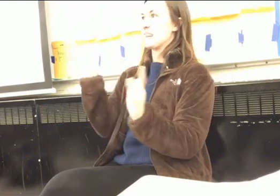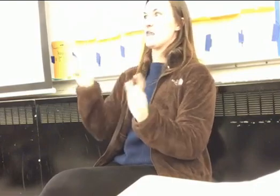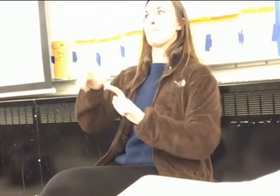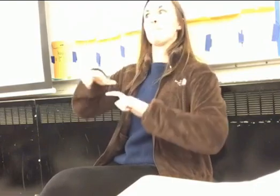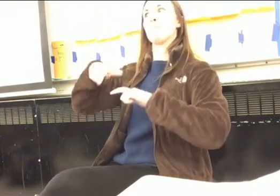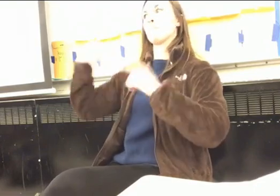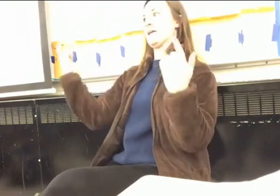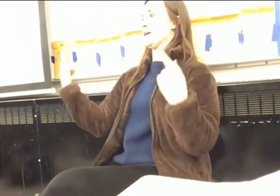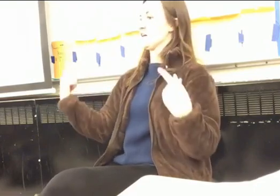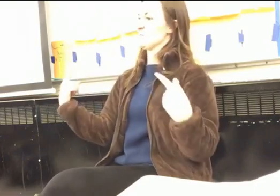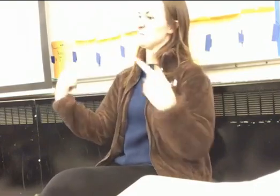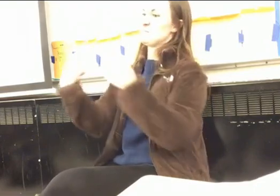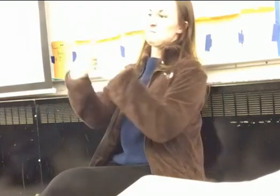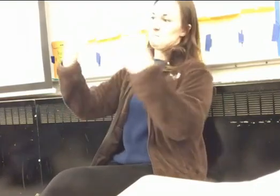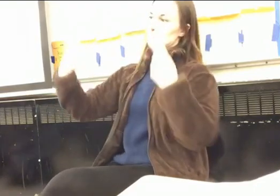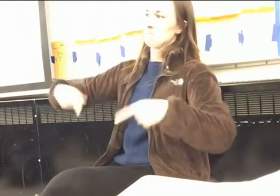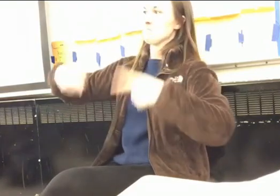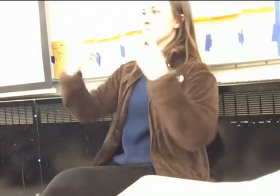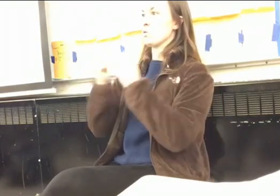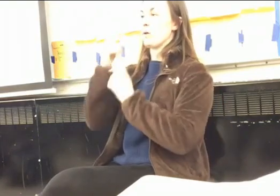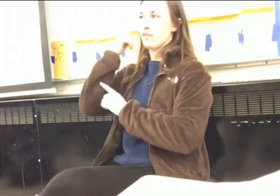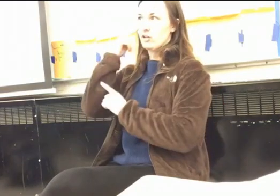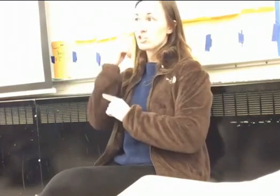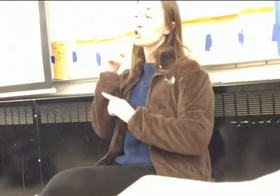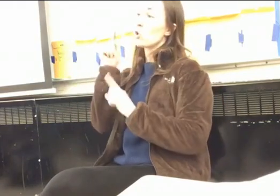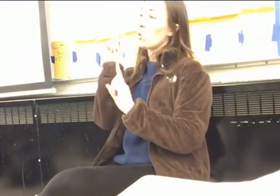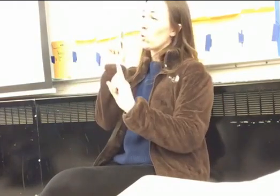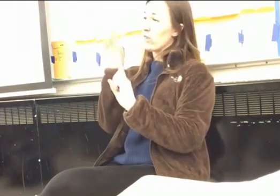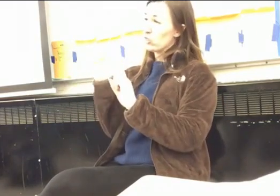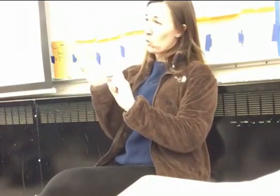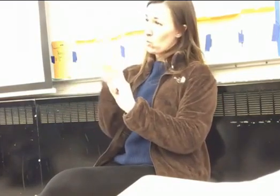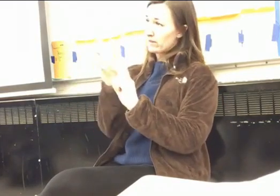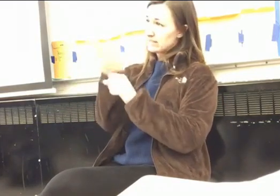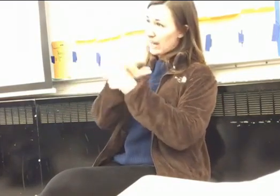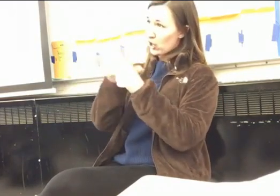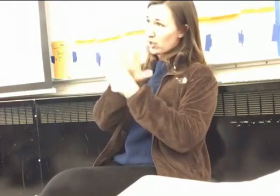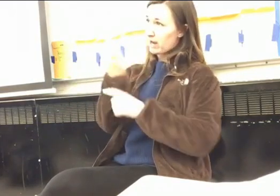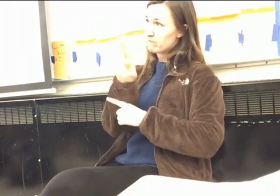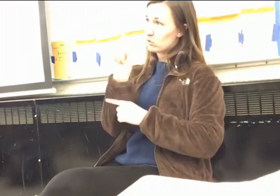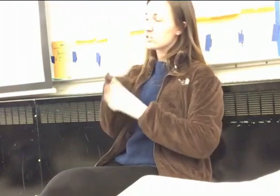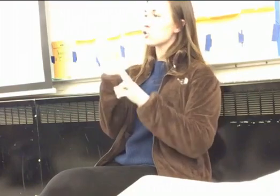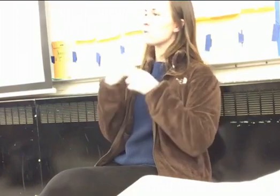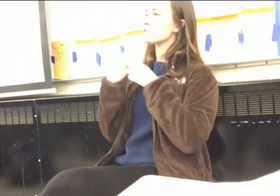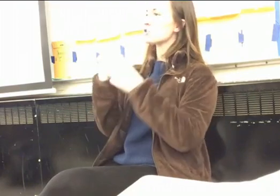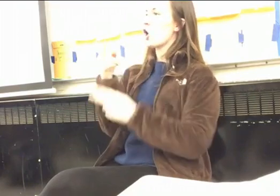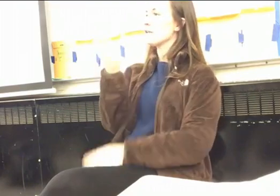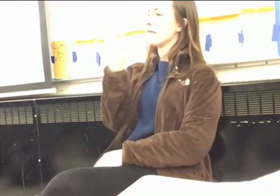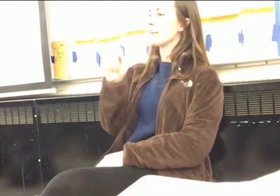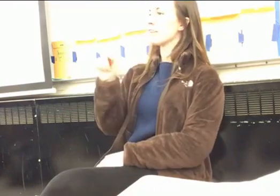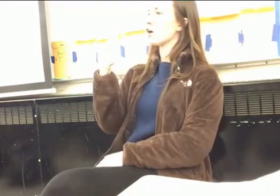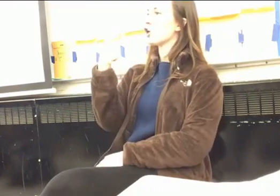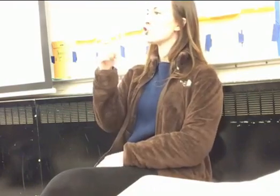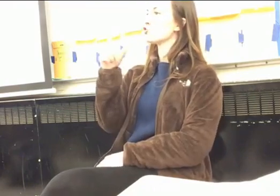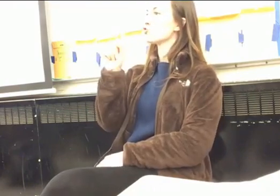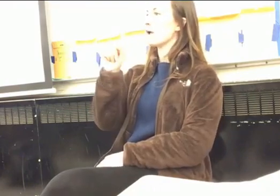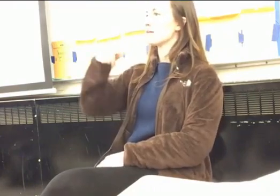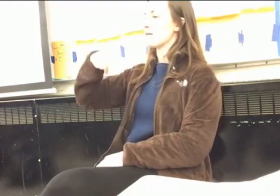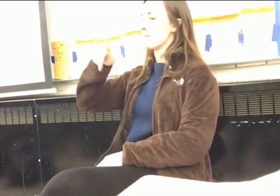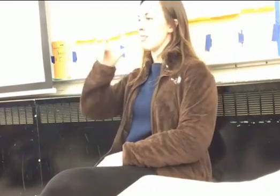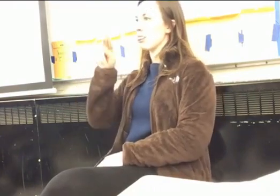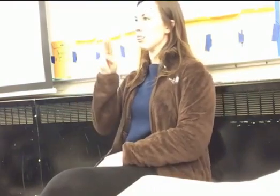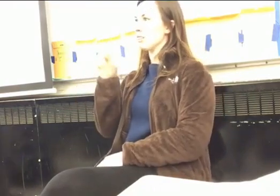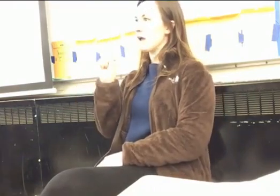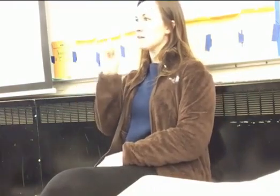situation. Now, this area of the United States is what is called the Great Plains. If you want to